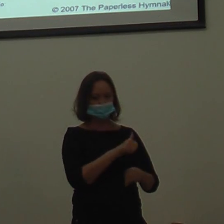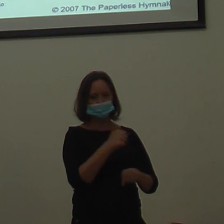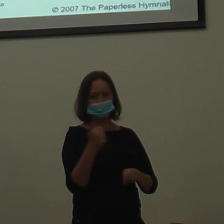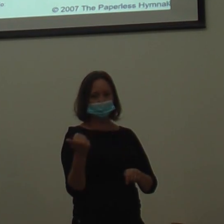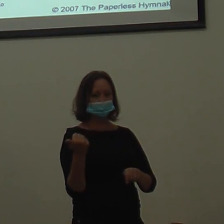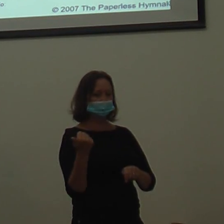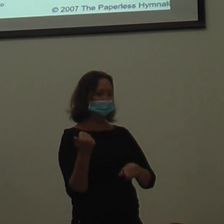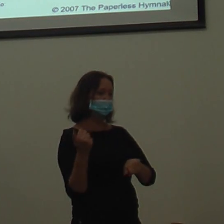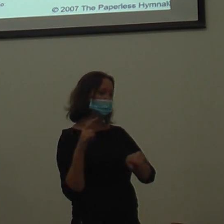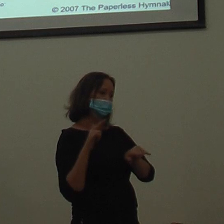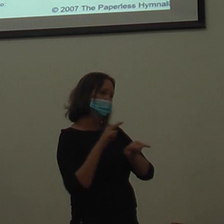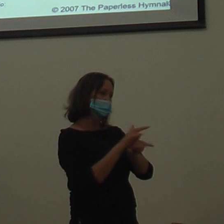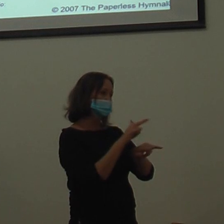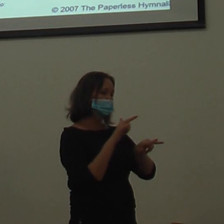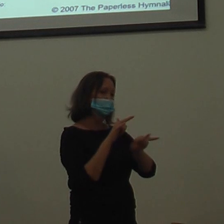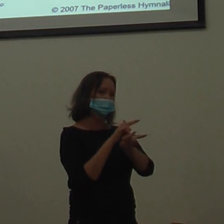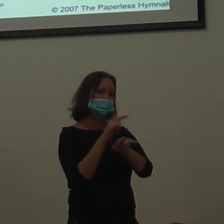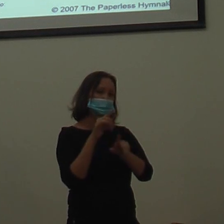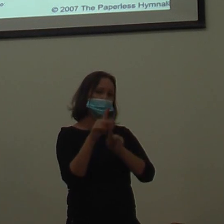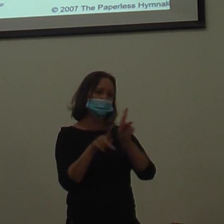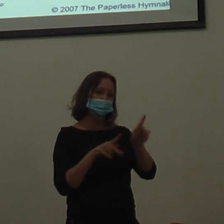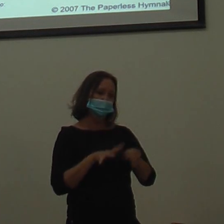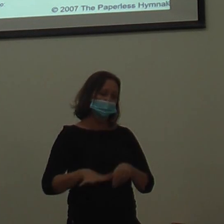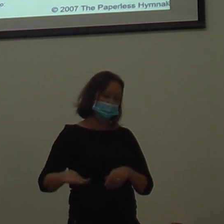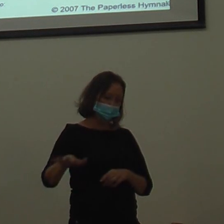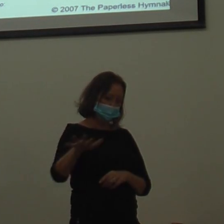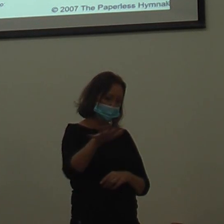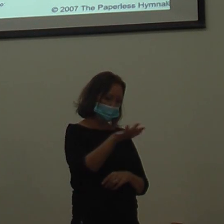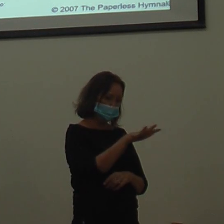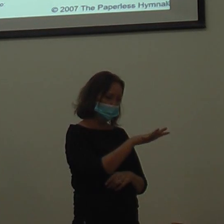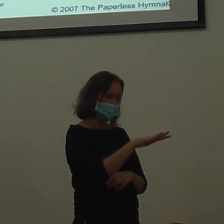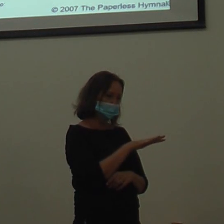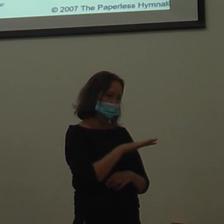call out among the